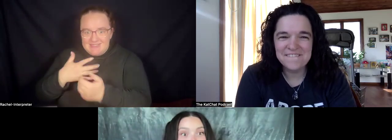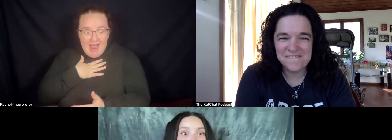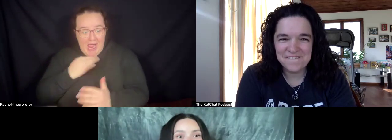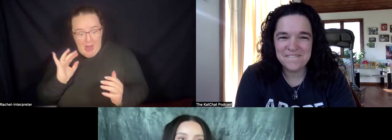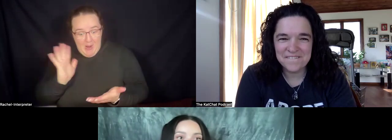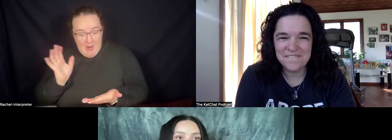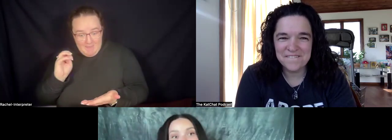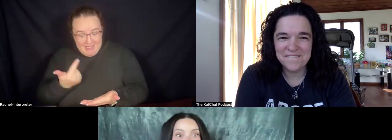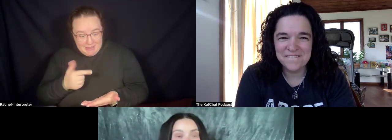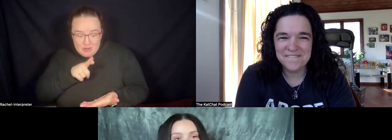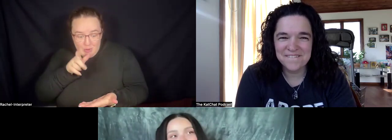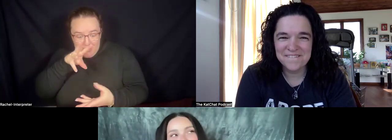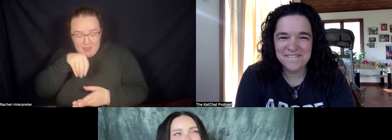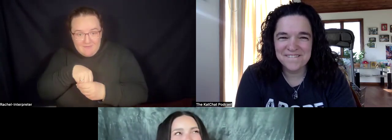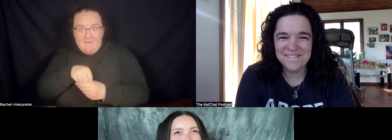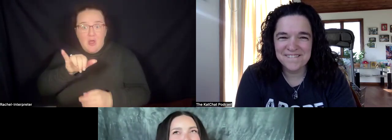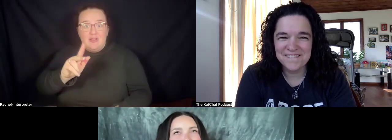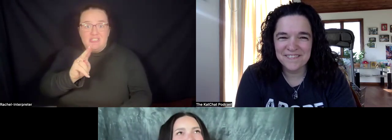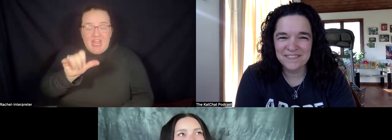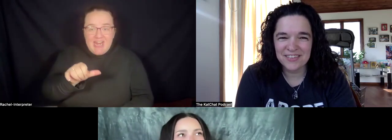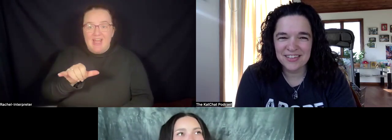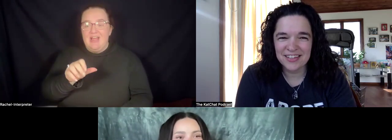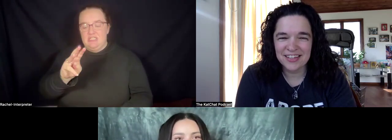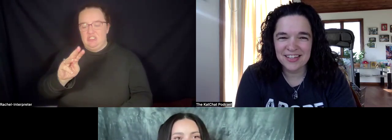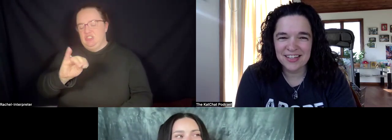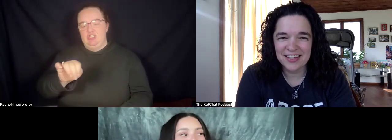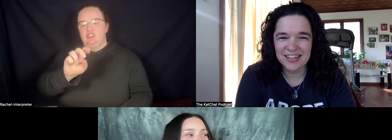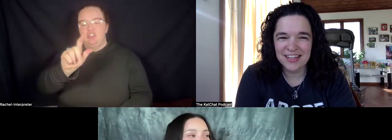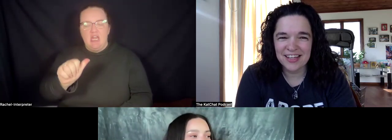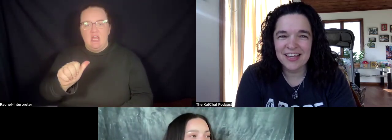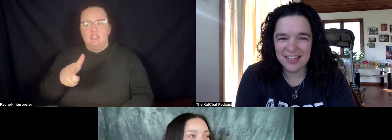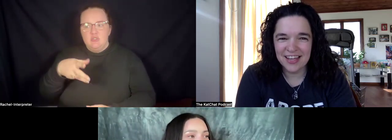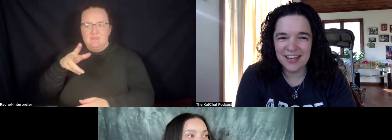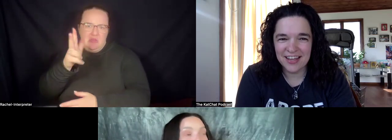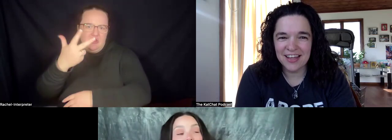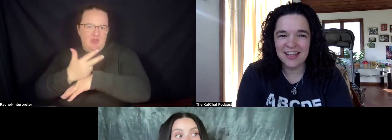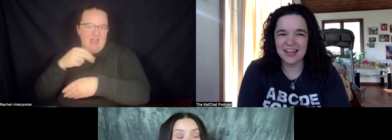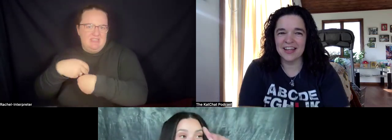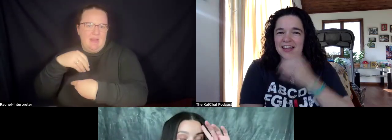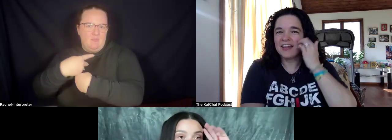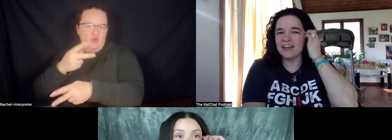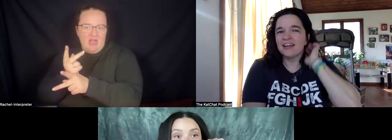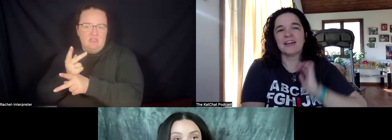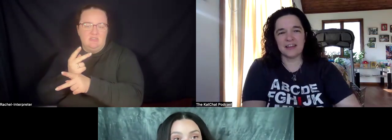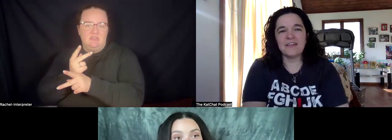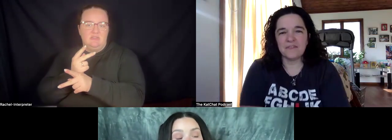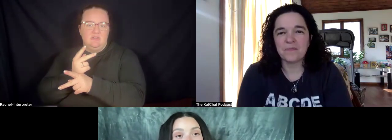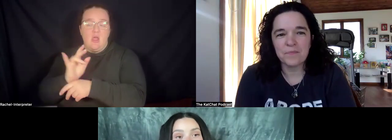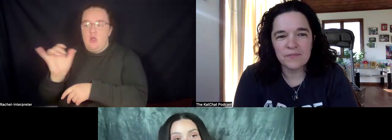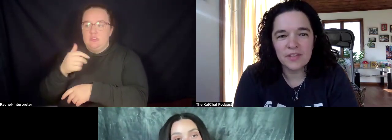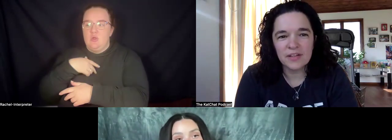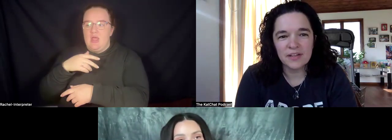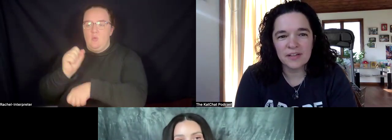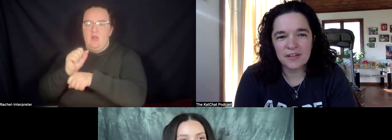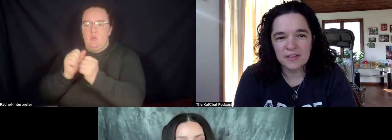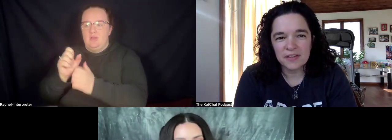God, who are you playing? Like, oh, you're Jenna. And she was about maybe 3 days into production. So I also got to reunite with Steve Lund. So I